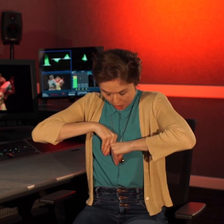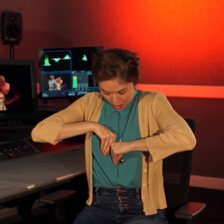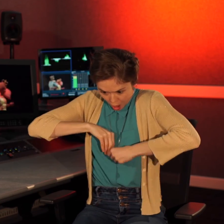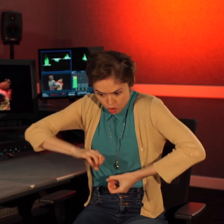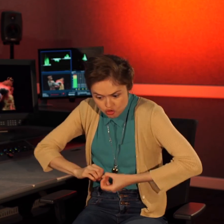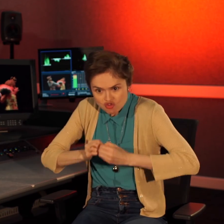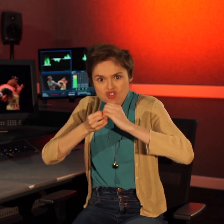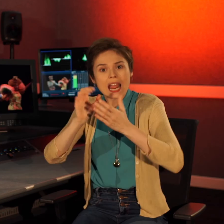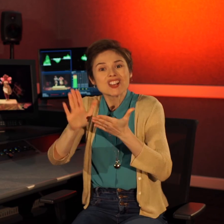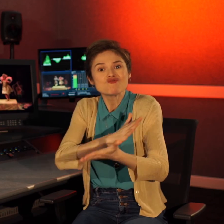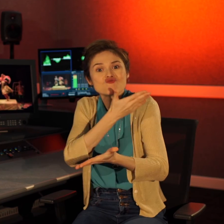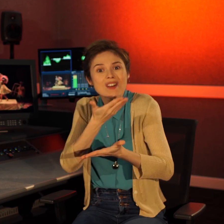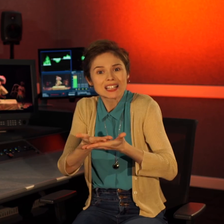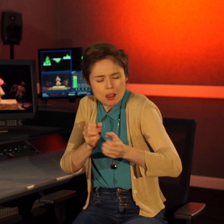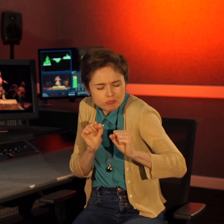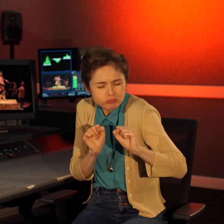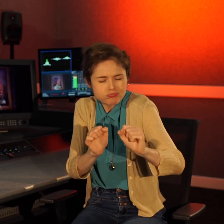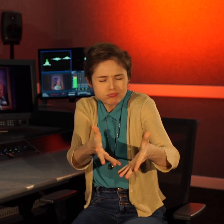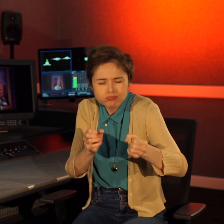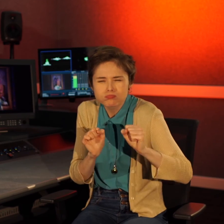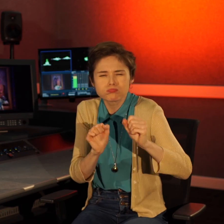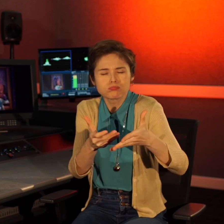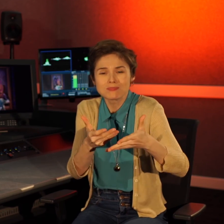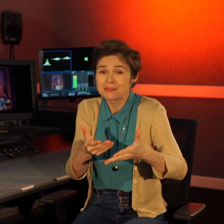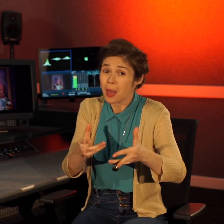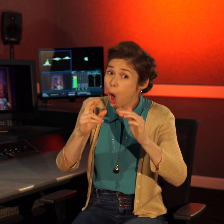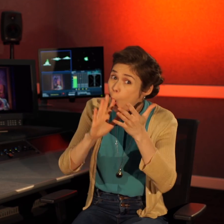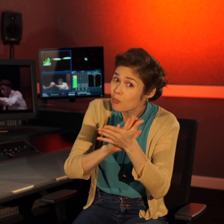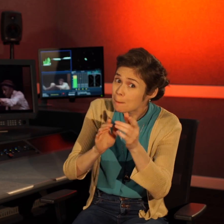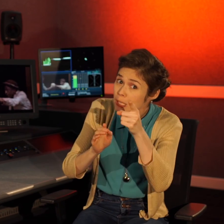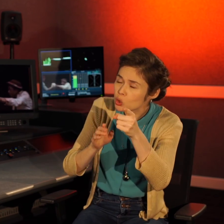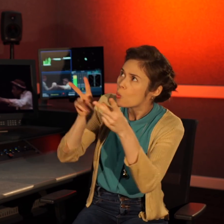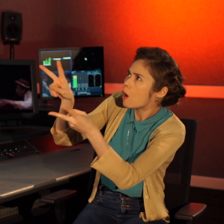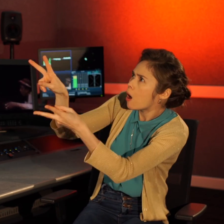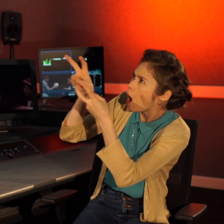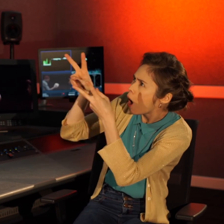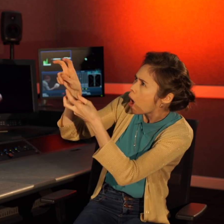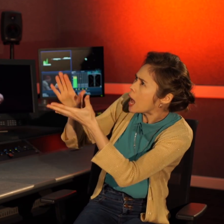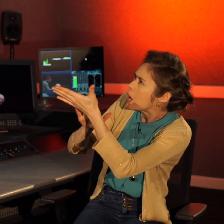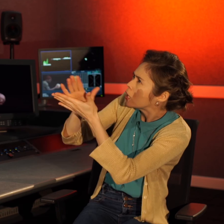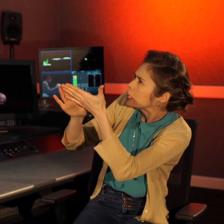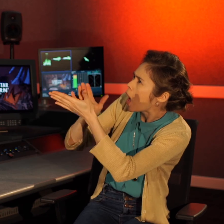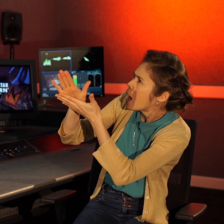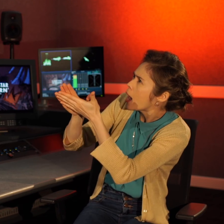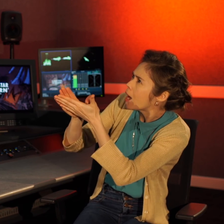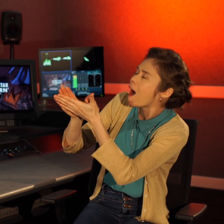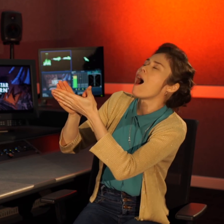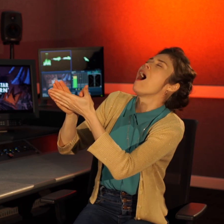means that you'll feel a real connection with what Papa feels Hamlet is saying through